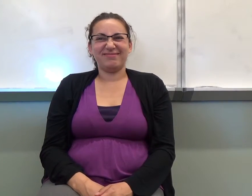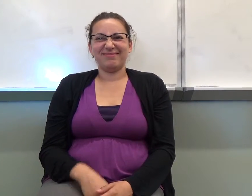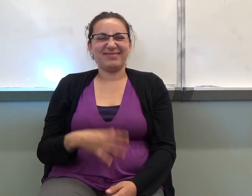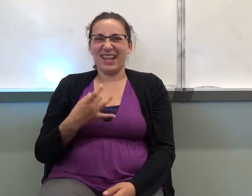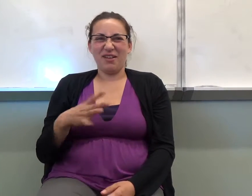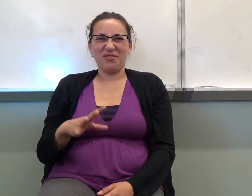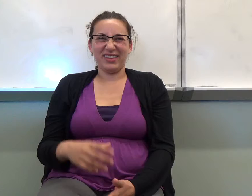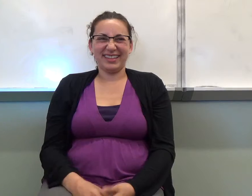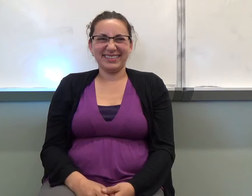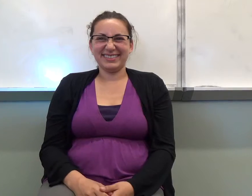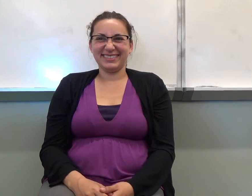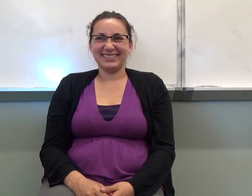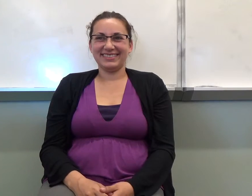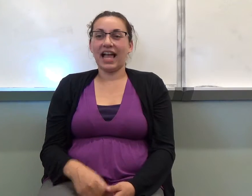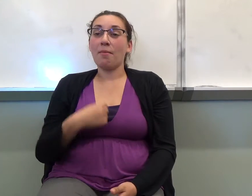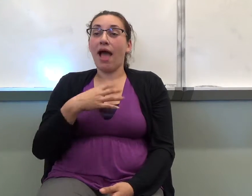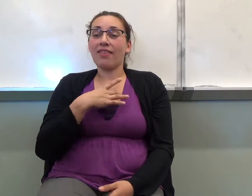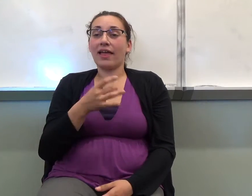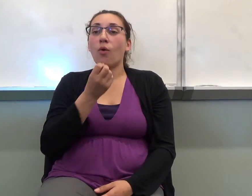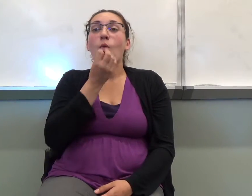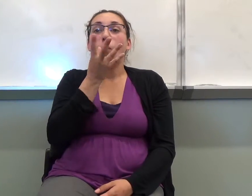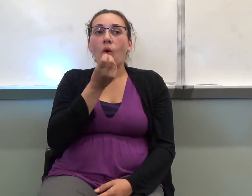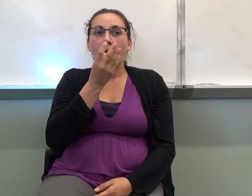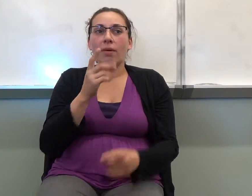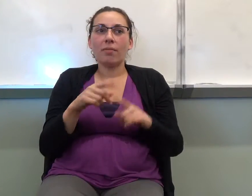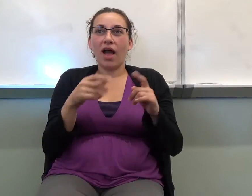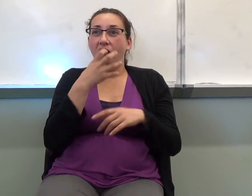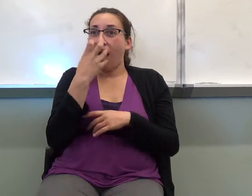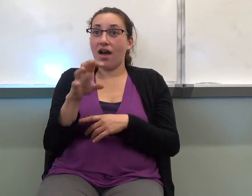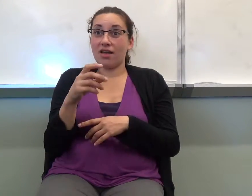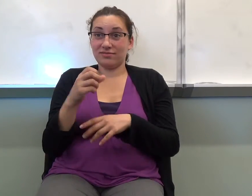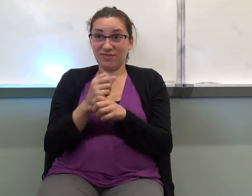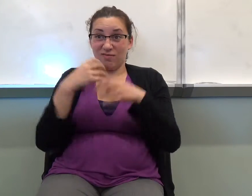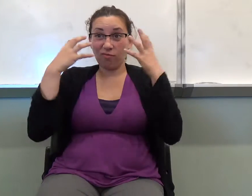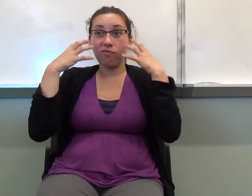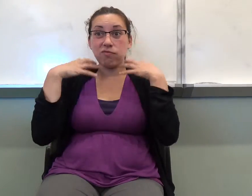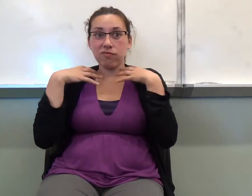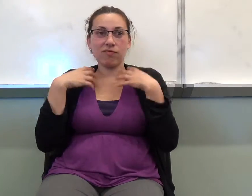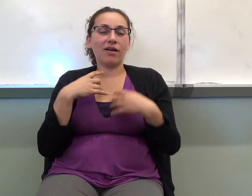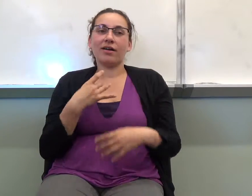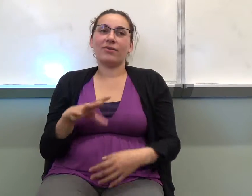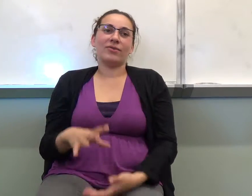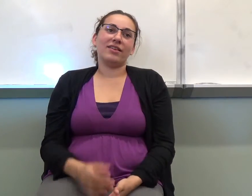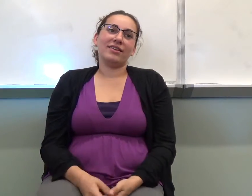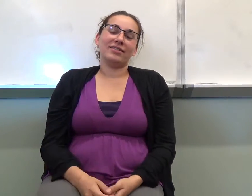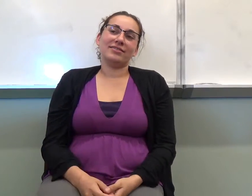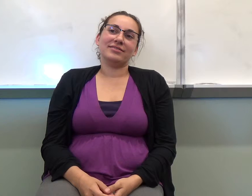You gave me Samuel? What's this? Never mind.